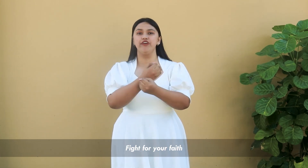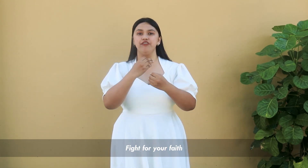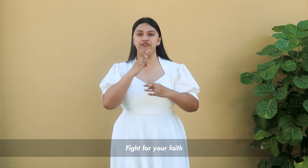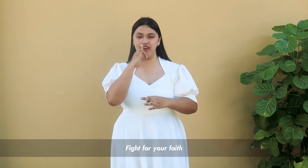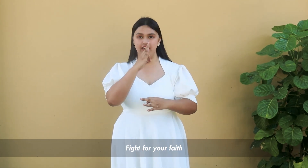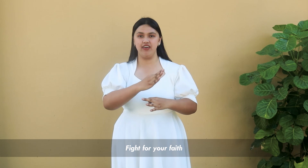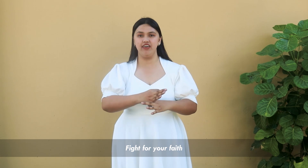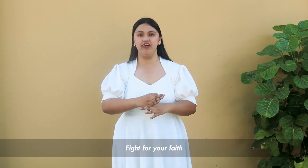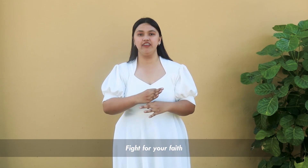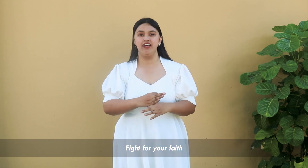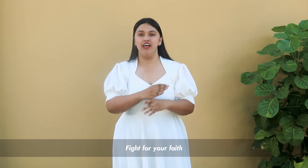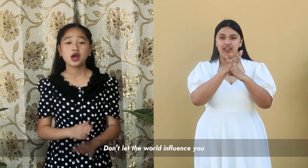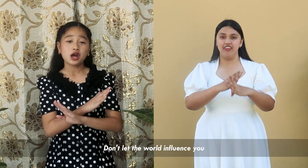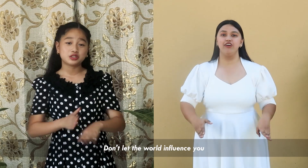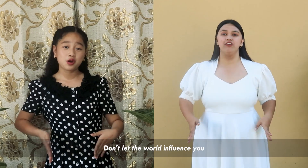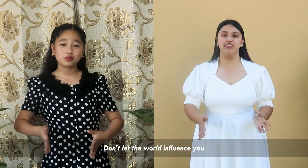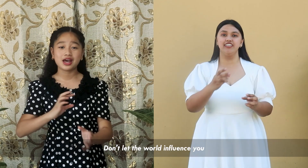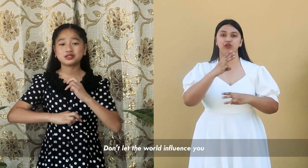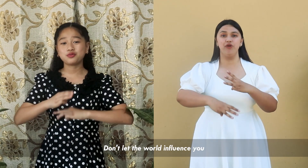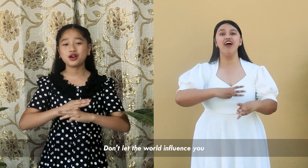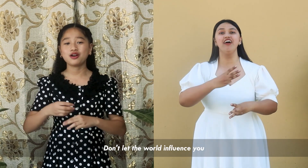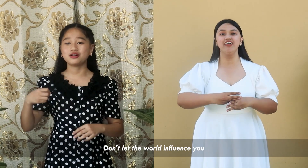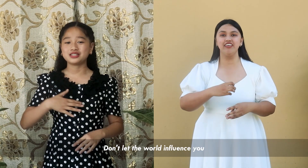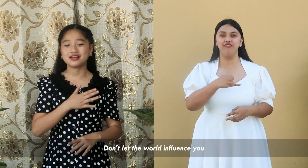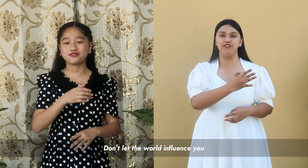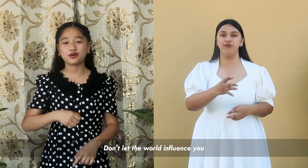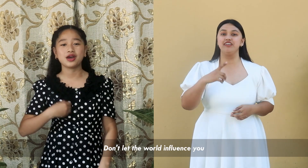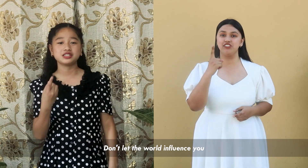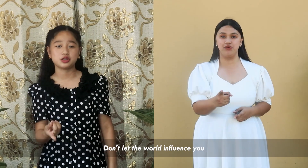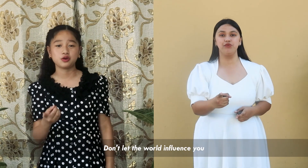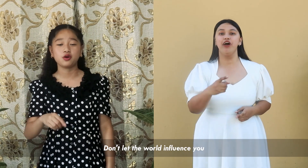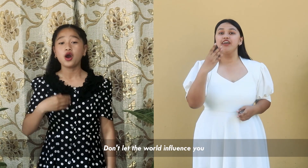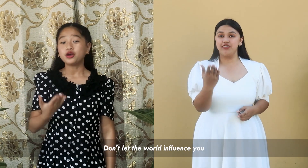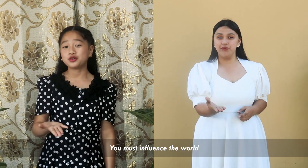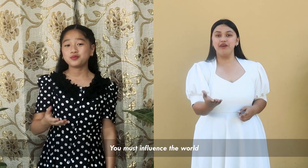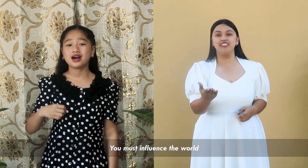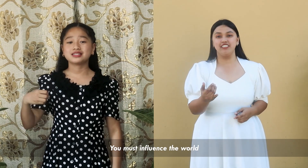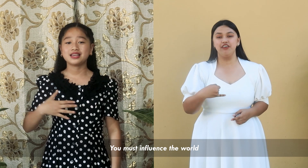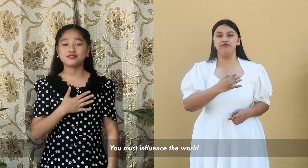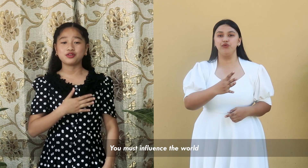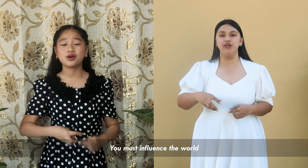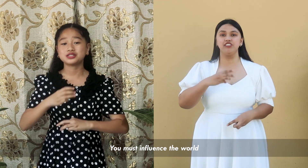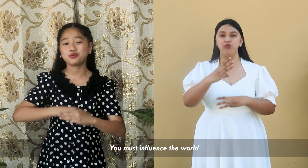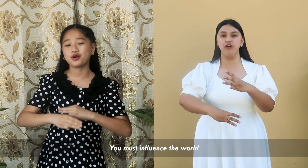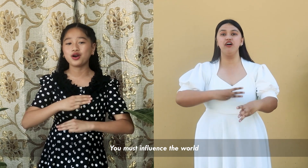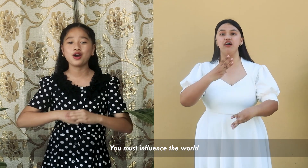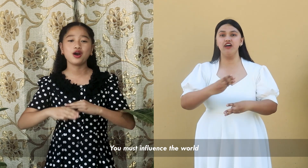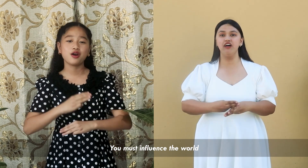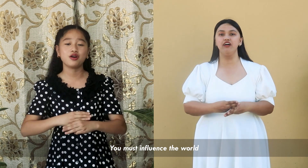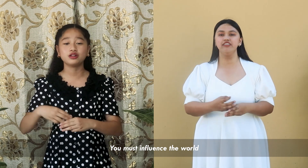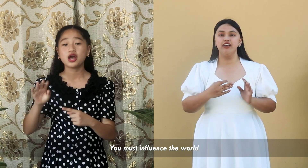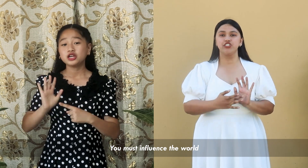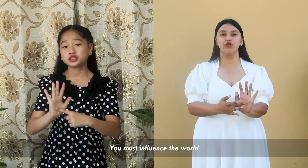for your faith Don't let the world influence you You must influence the